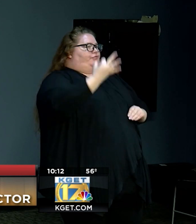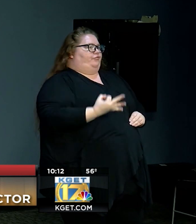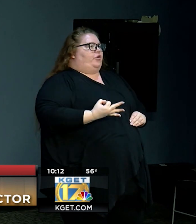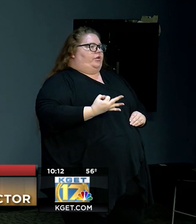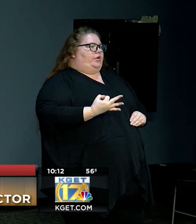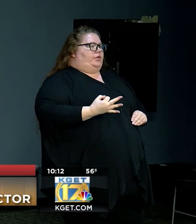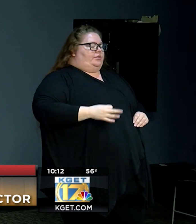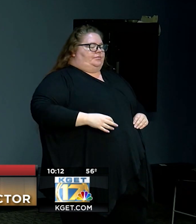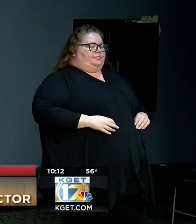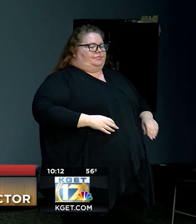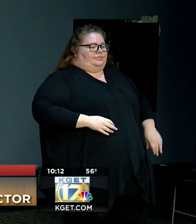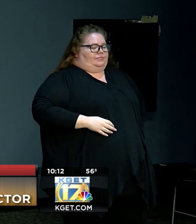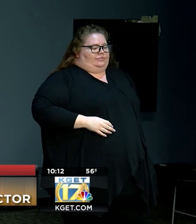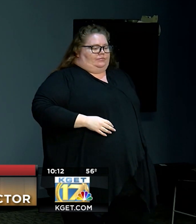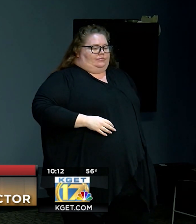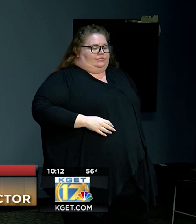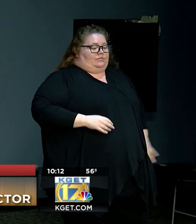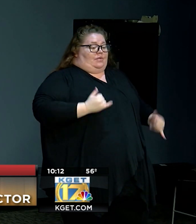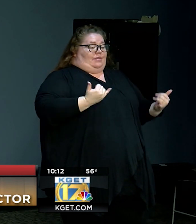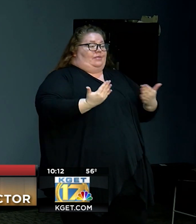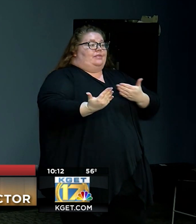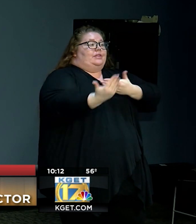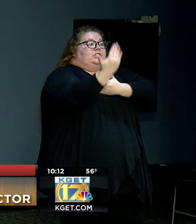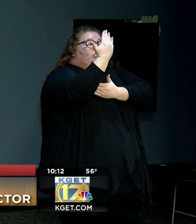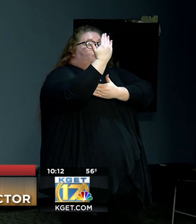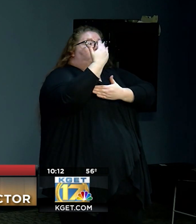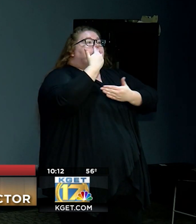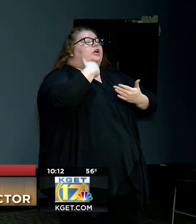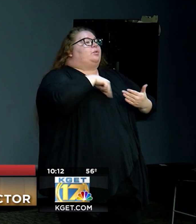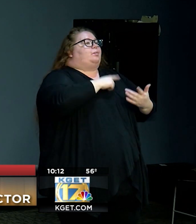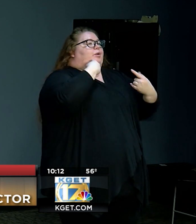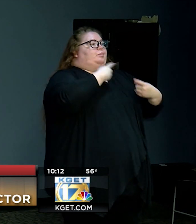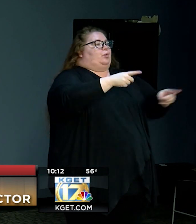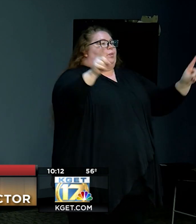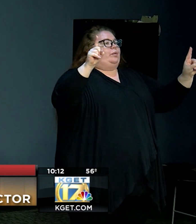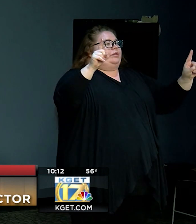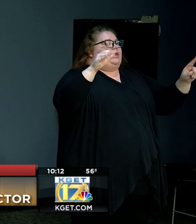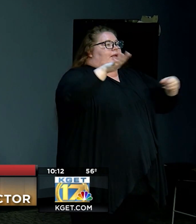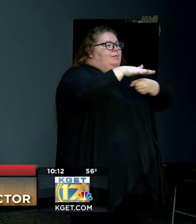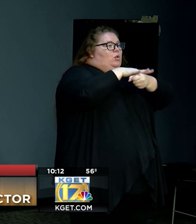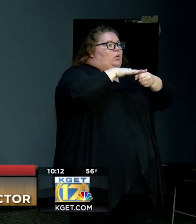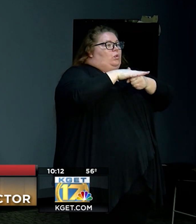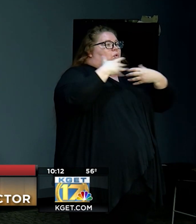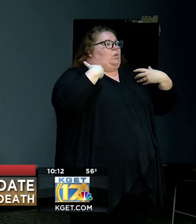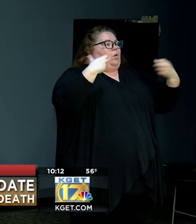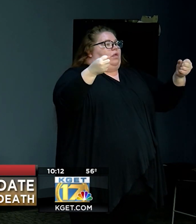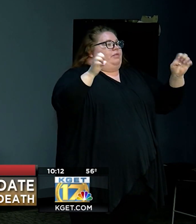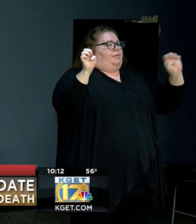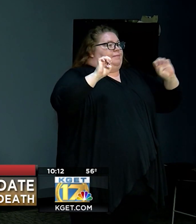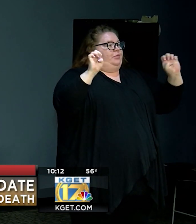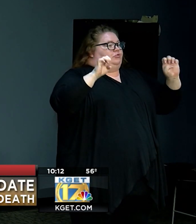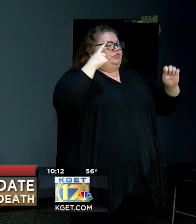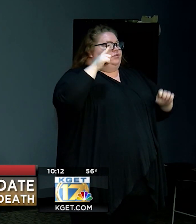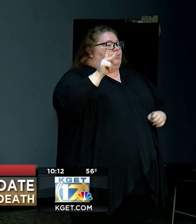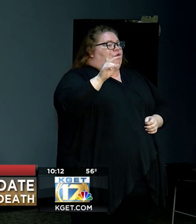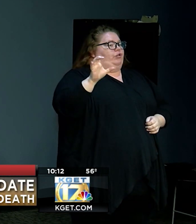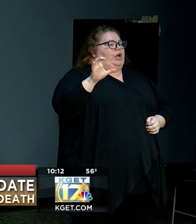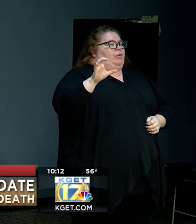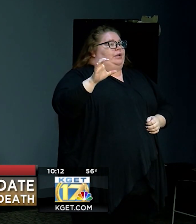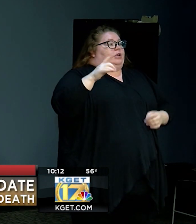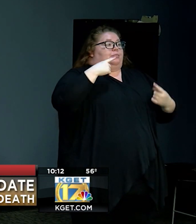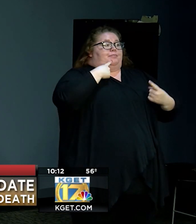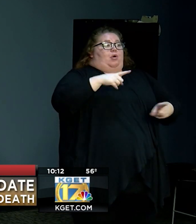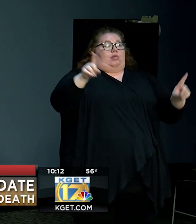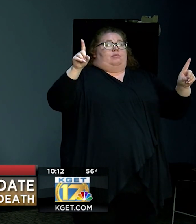This morning, we have proclaimed a local health emergency for Kern County. This proclamation will be